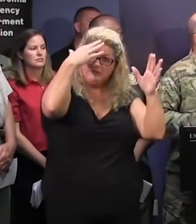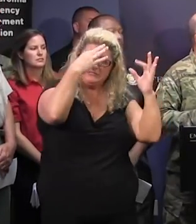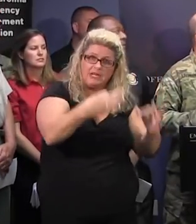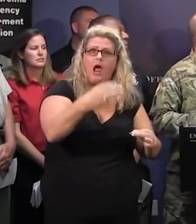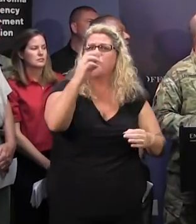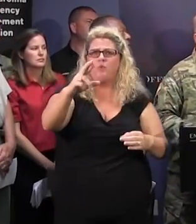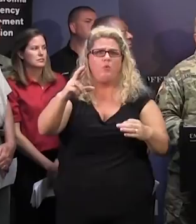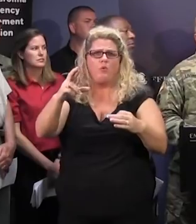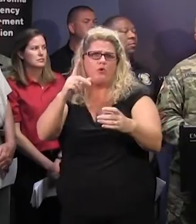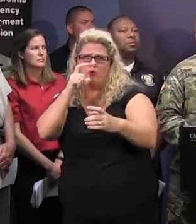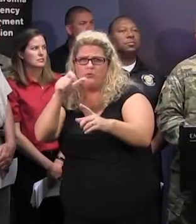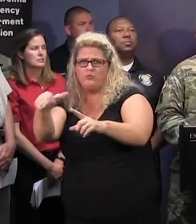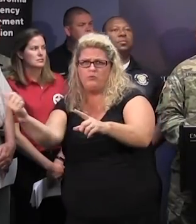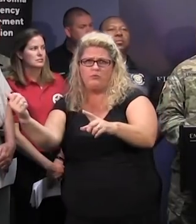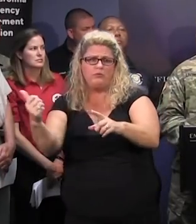You want me to answer that? Go ahead.